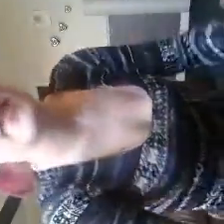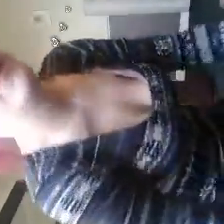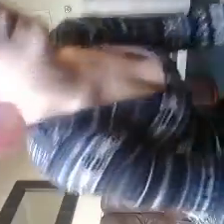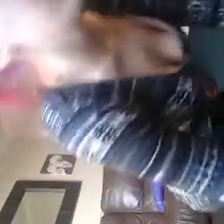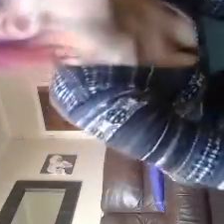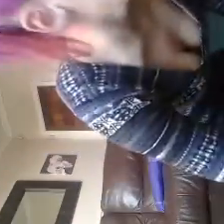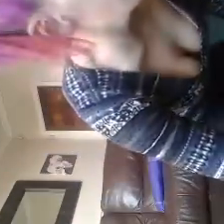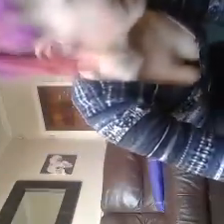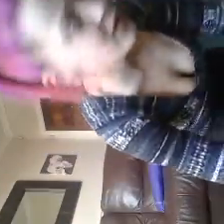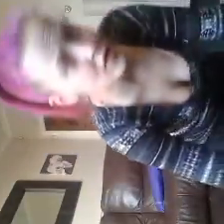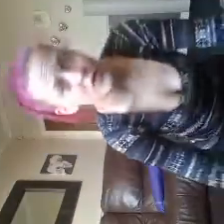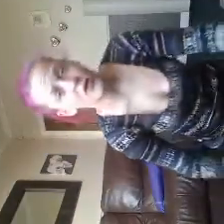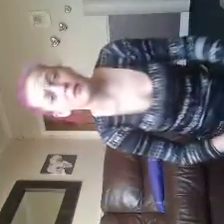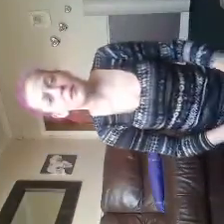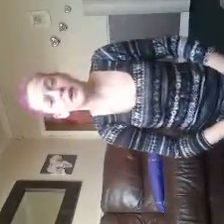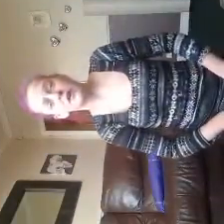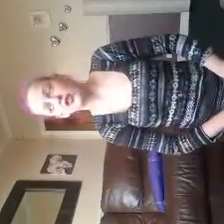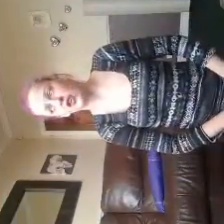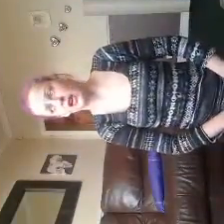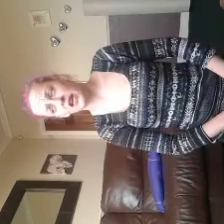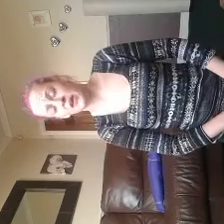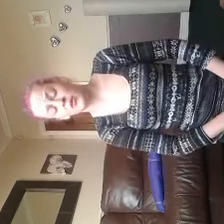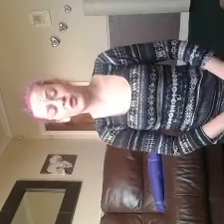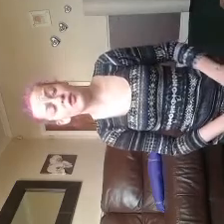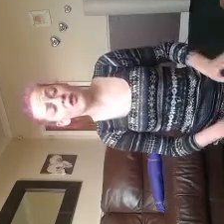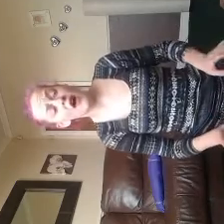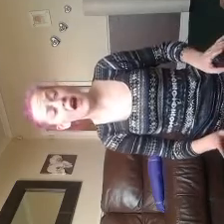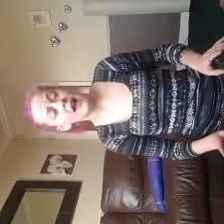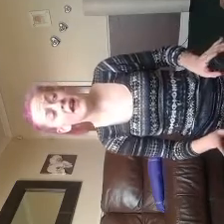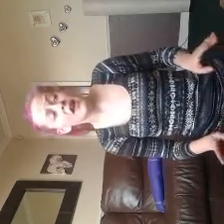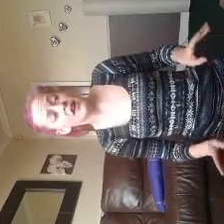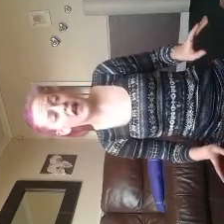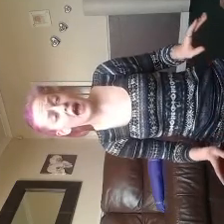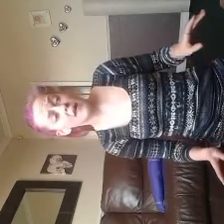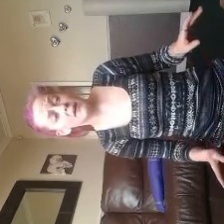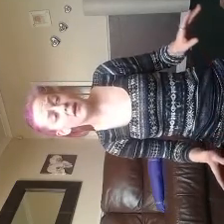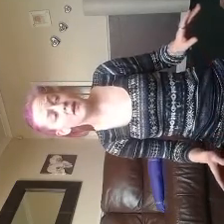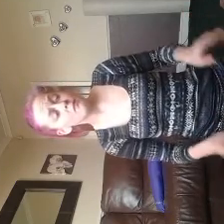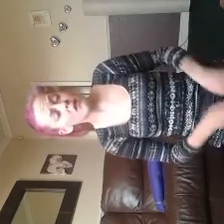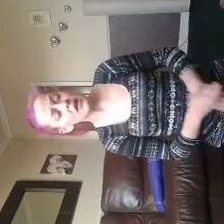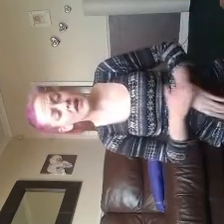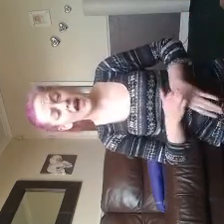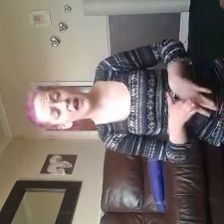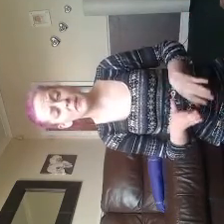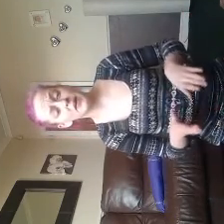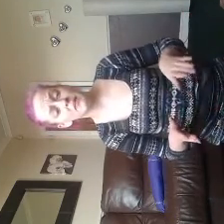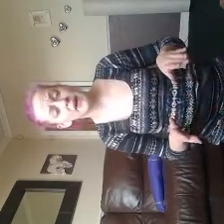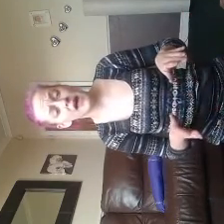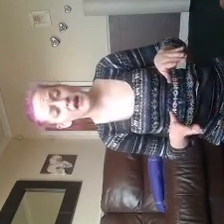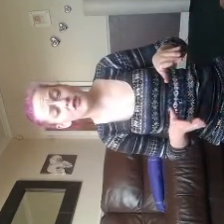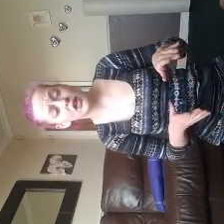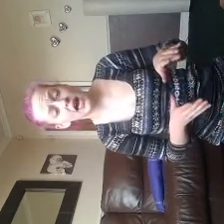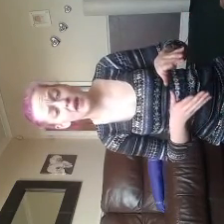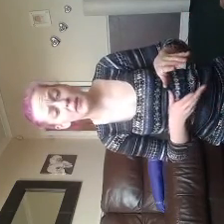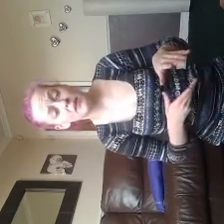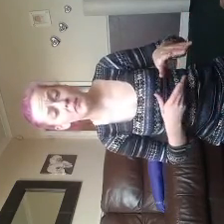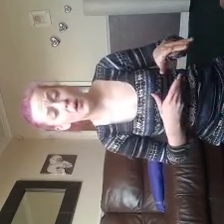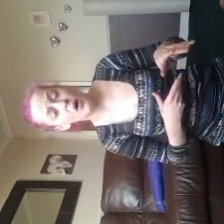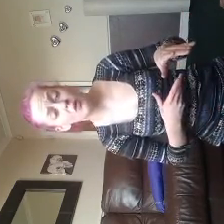Stand up and be counted, don't be ashamed to cry. You gotta be bad, you gotta be bold,